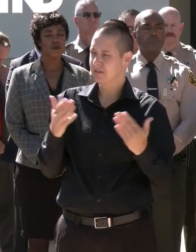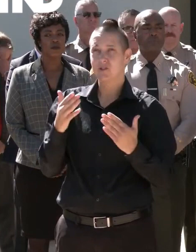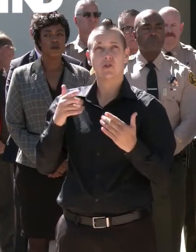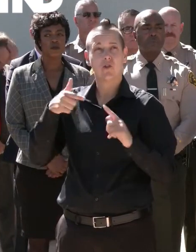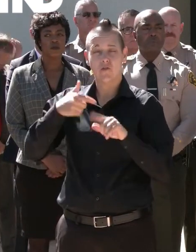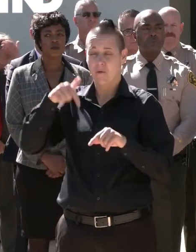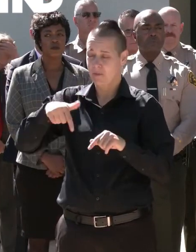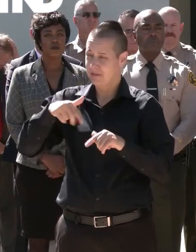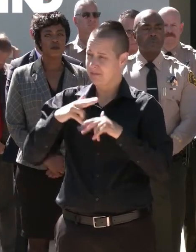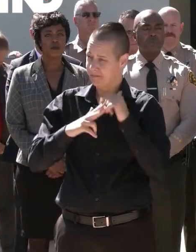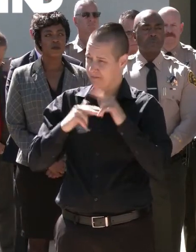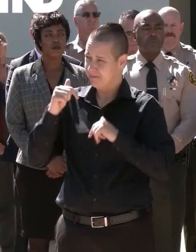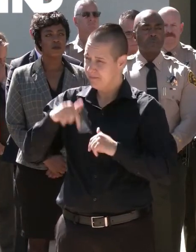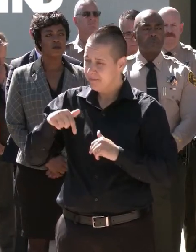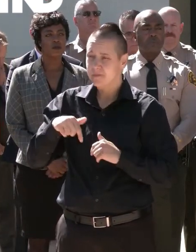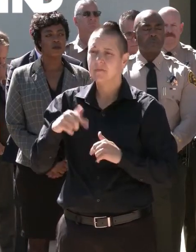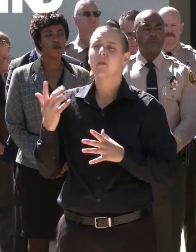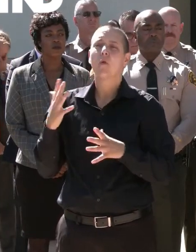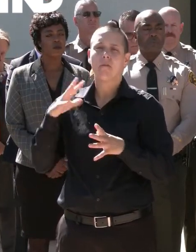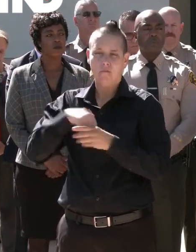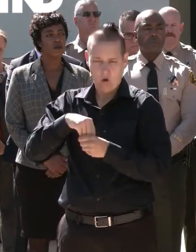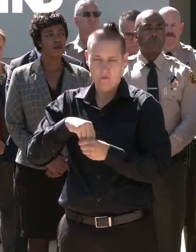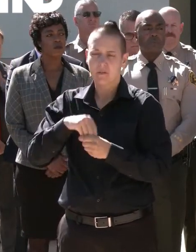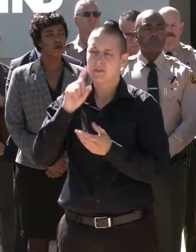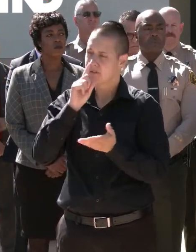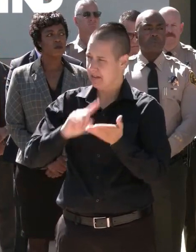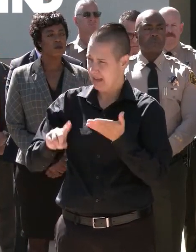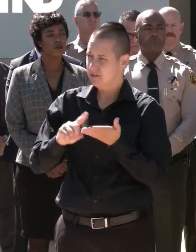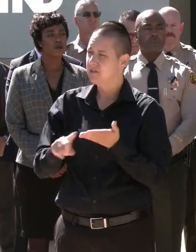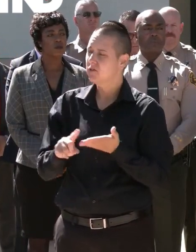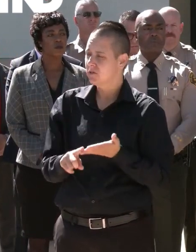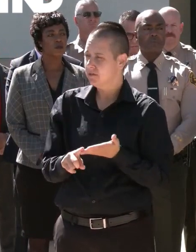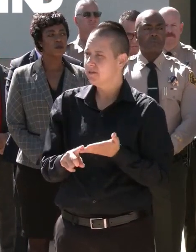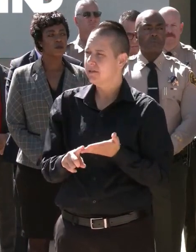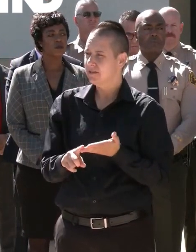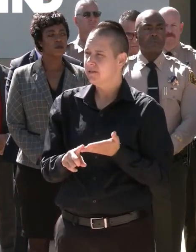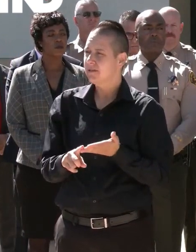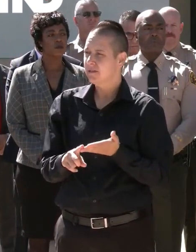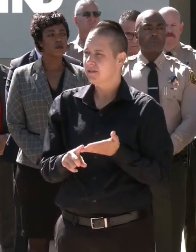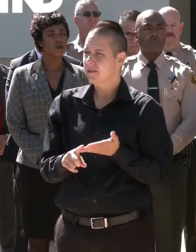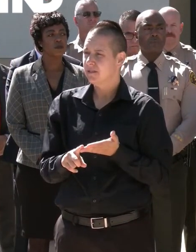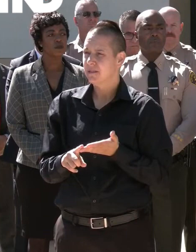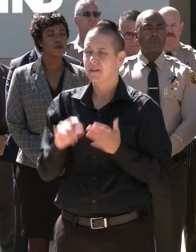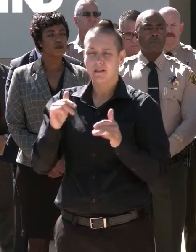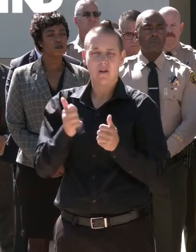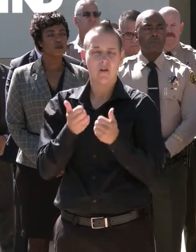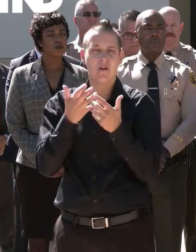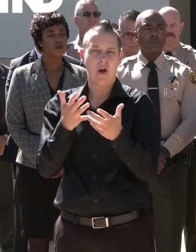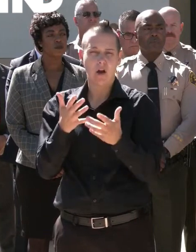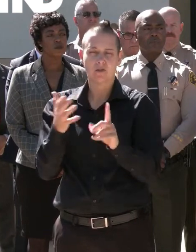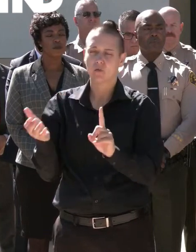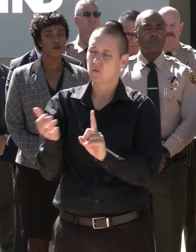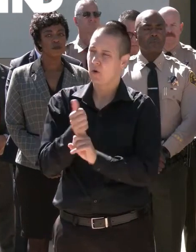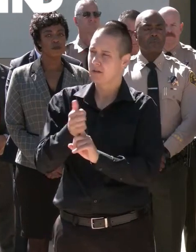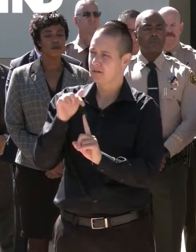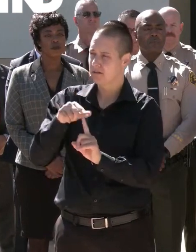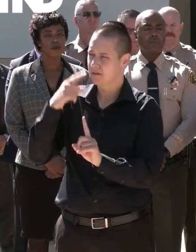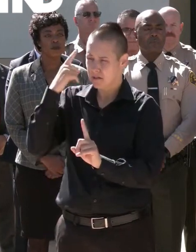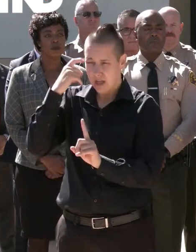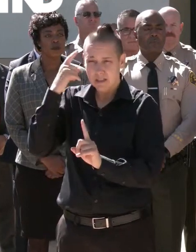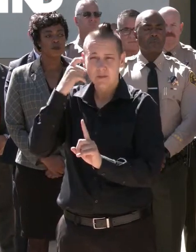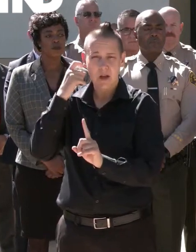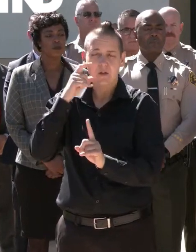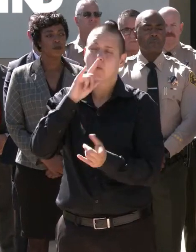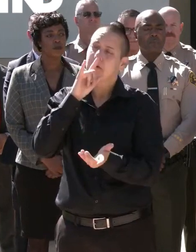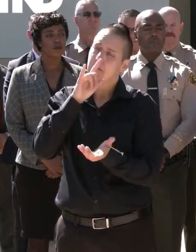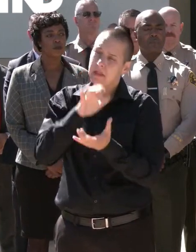Palmdale Sheriff Station were involved in this investigation leading to the arrest of this suspect.